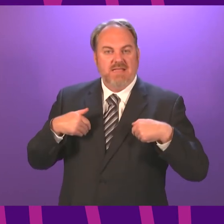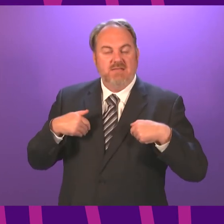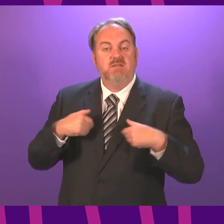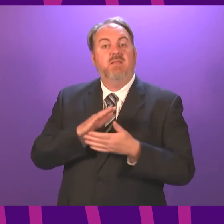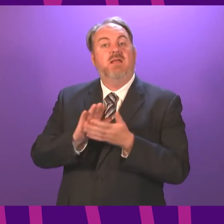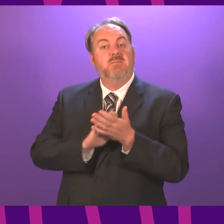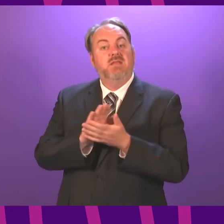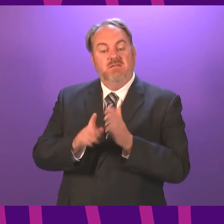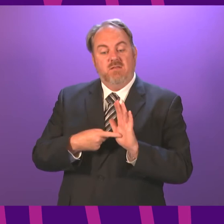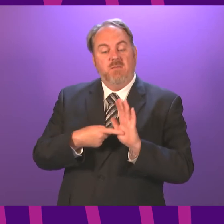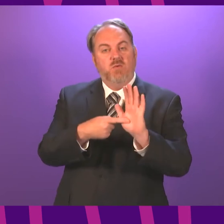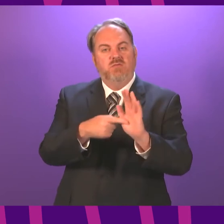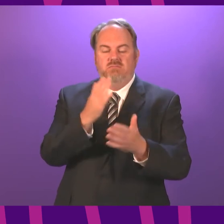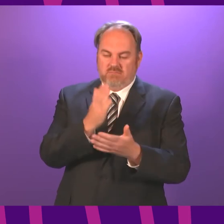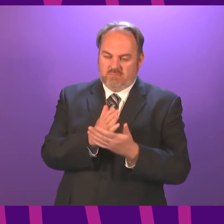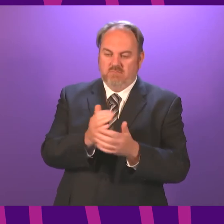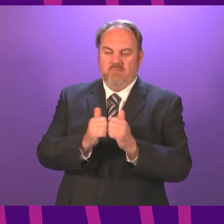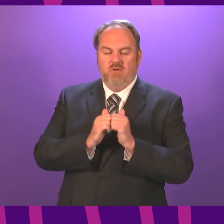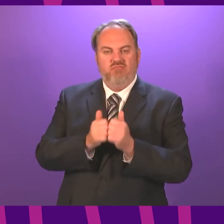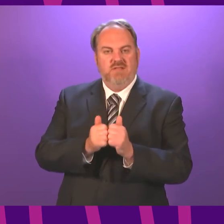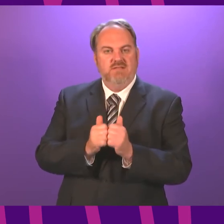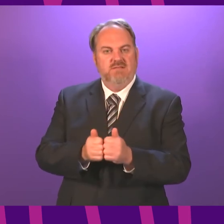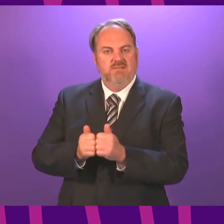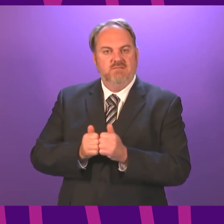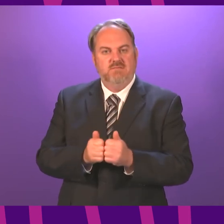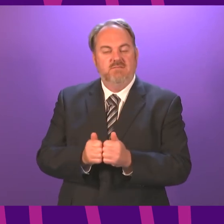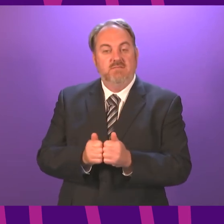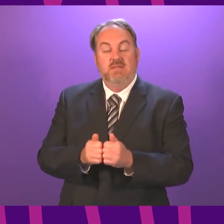The motion is therefore agreed. Before I move on to